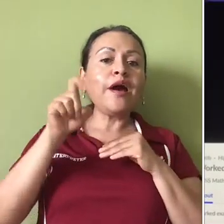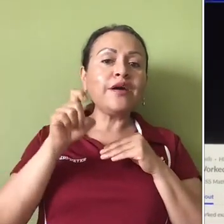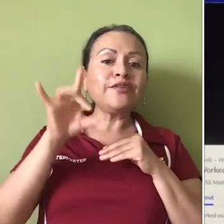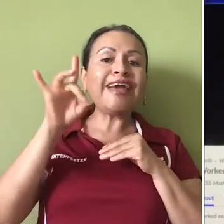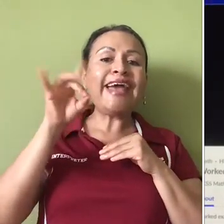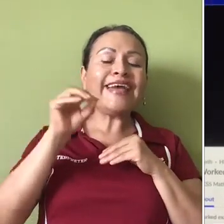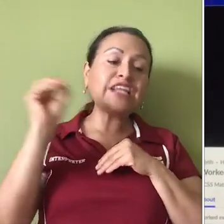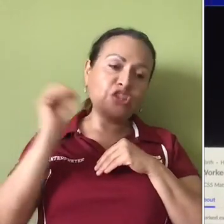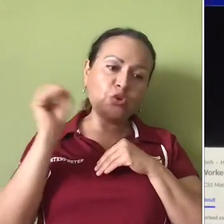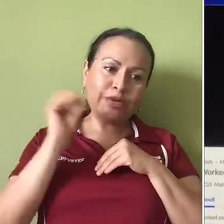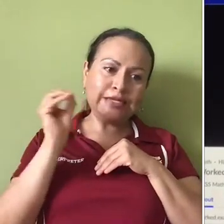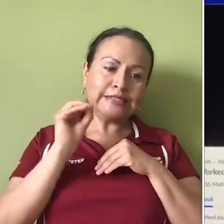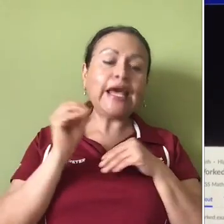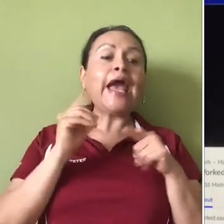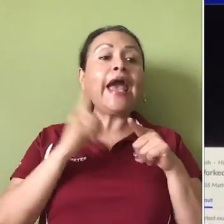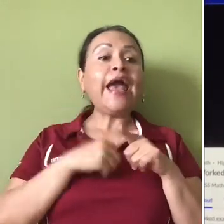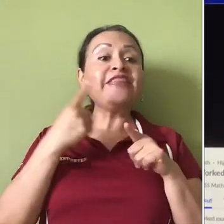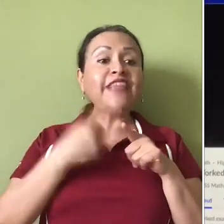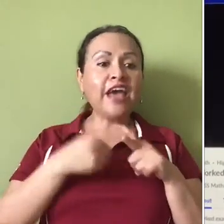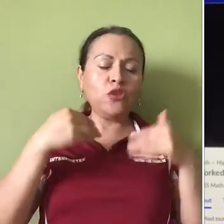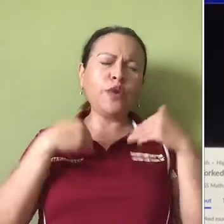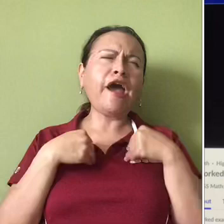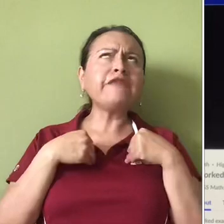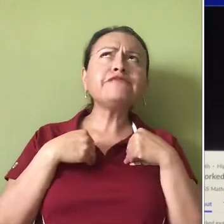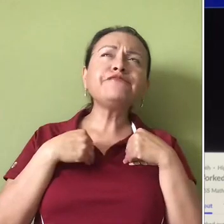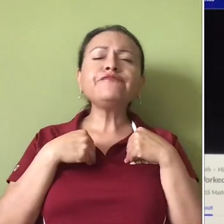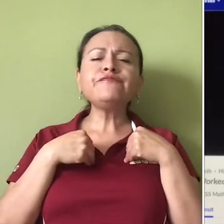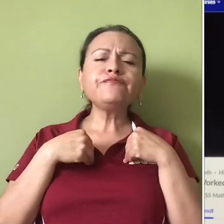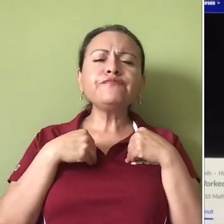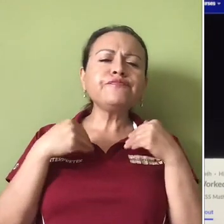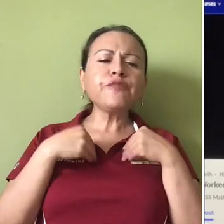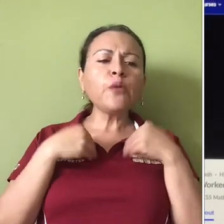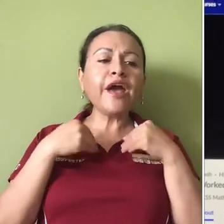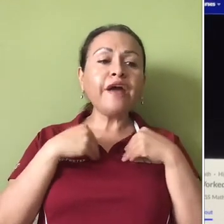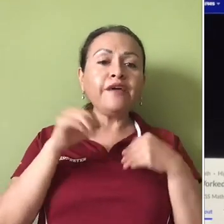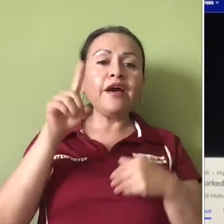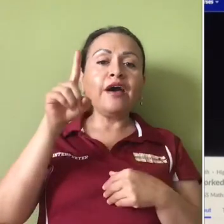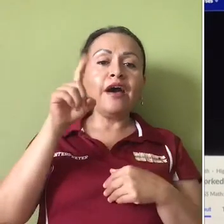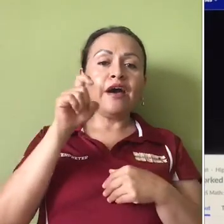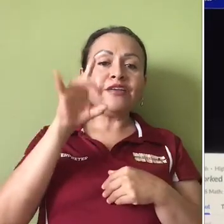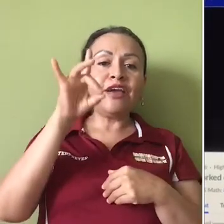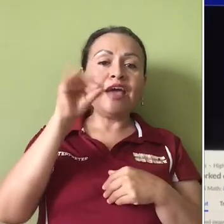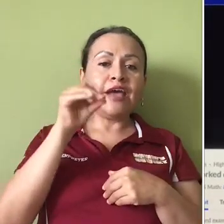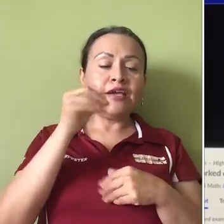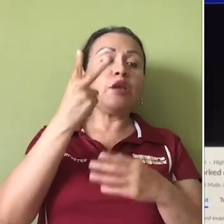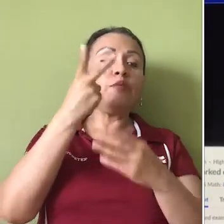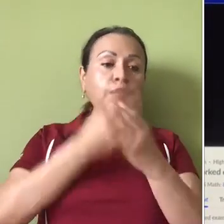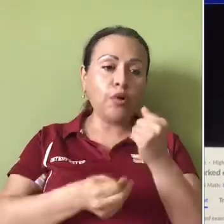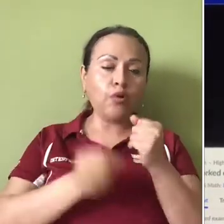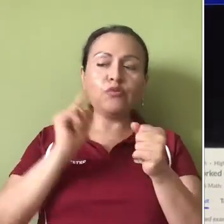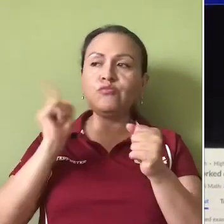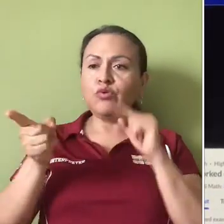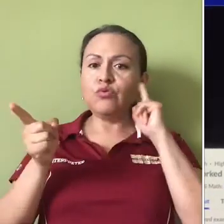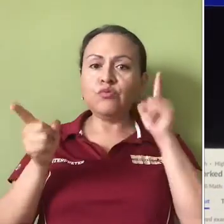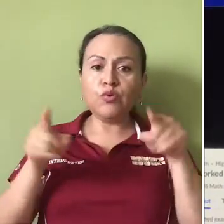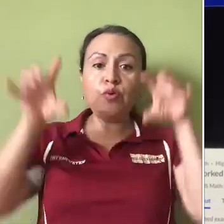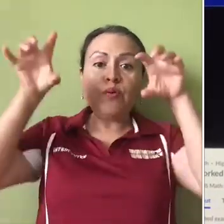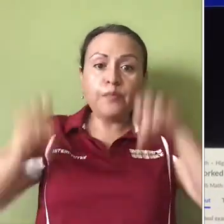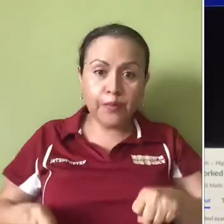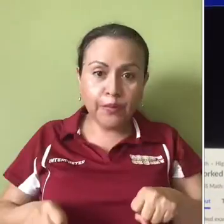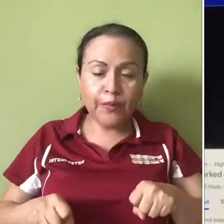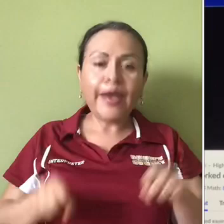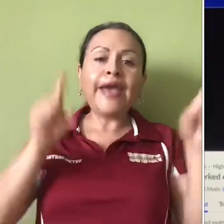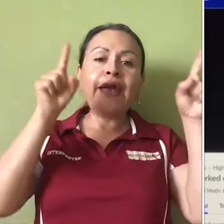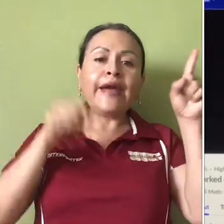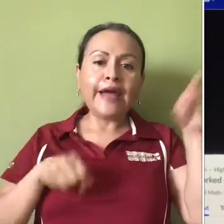180 degrees. And then we have, what else do we have? We have 180 on both sides. We can subtract that from both sides. So that cancels